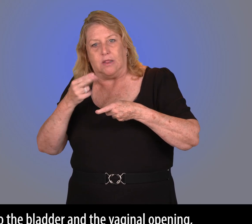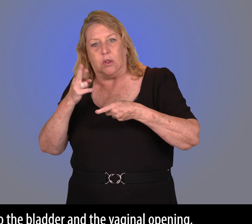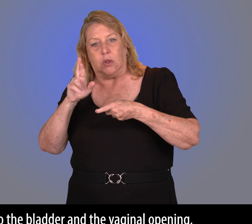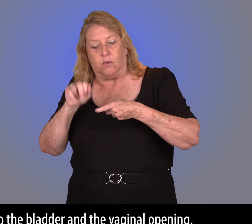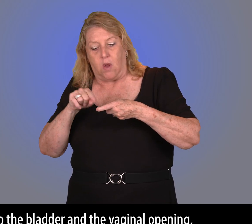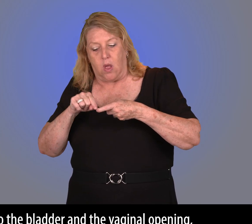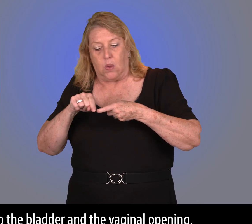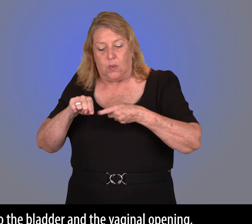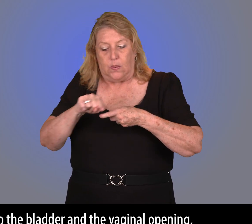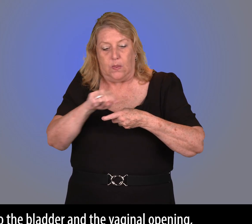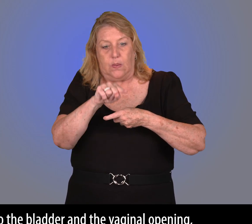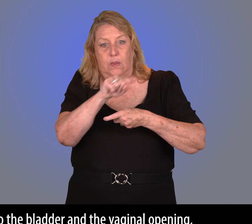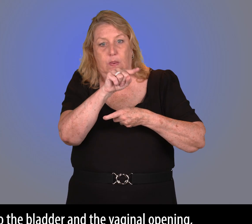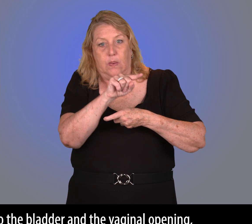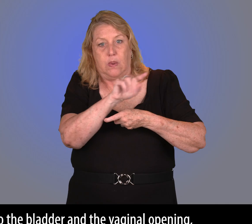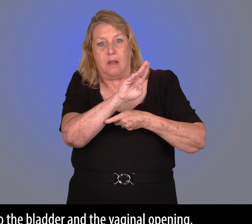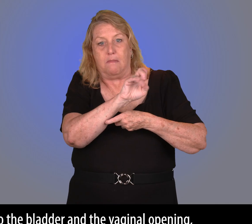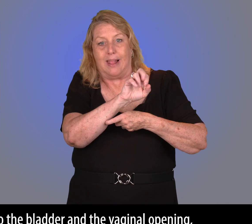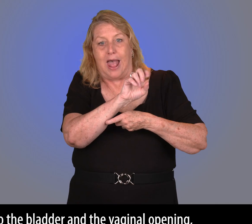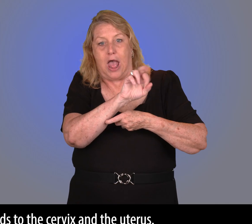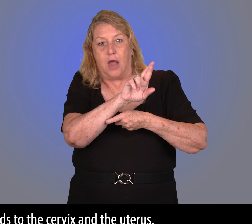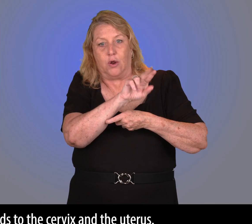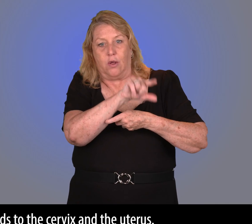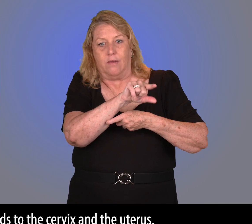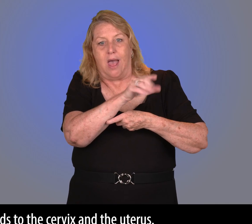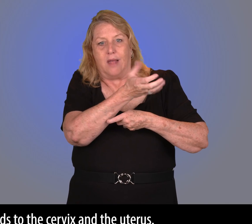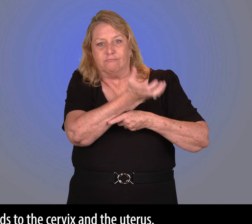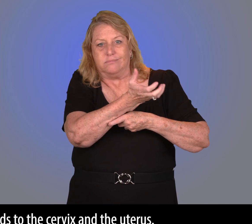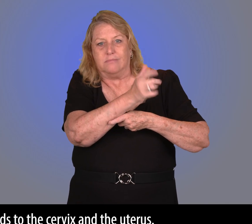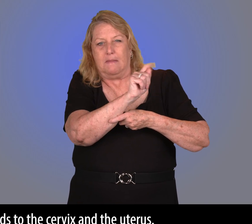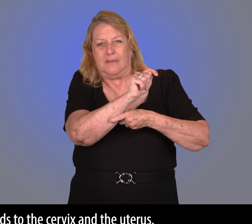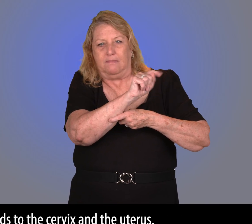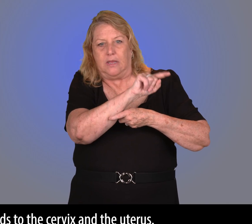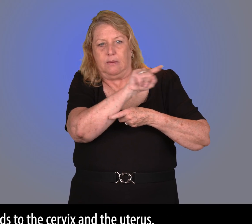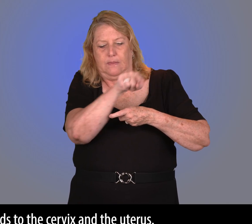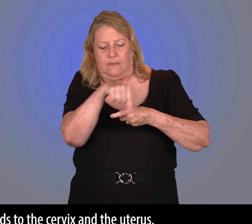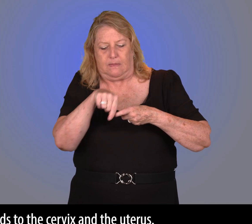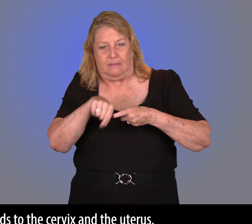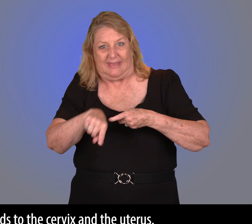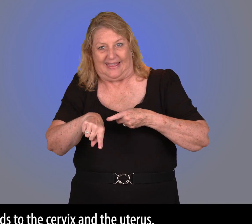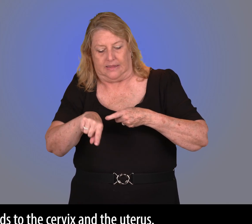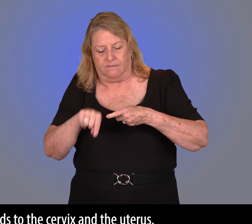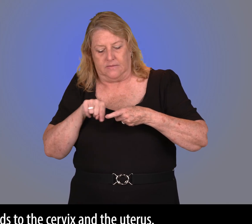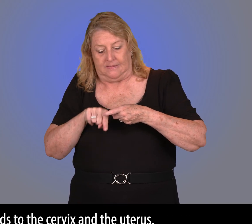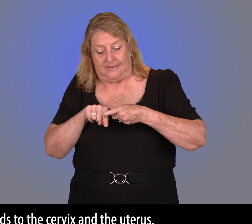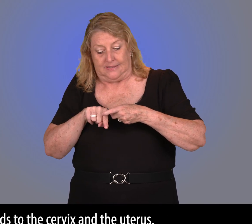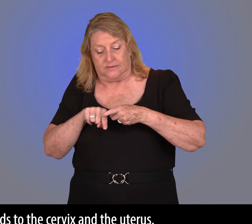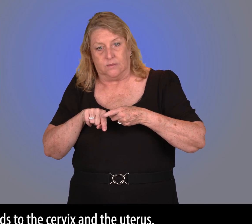the vaginal opening, which leads to the cervix and the uterus.